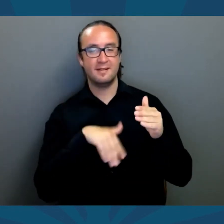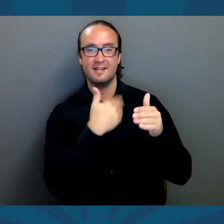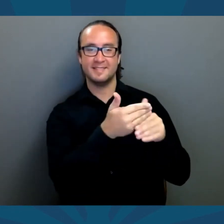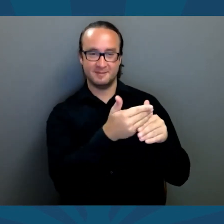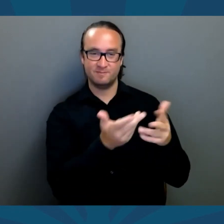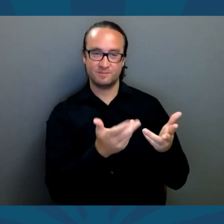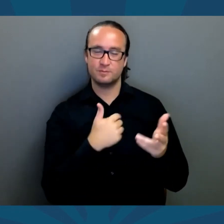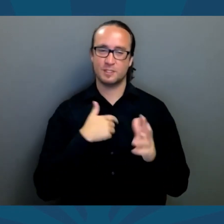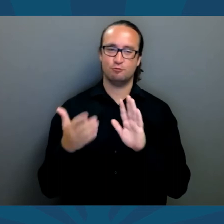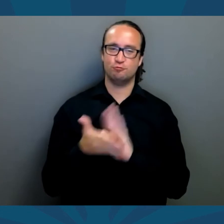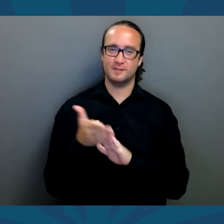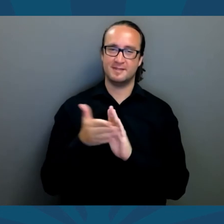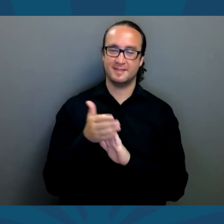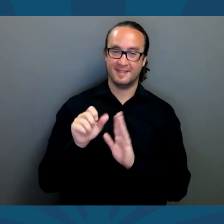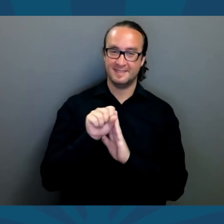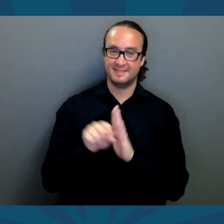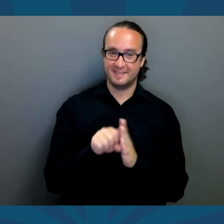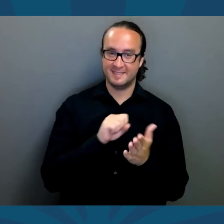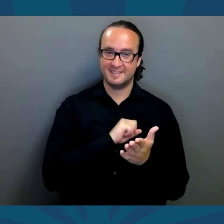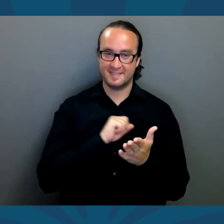and provide hope to the next.